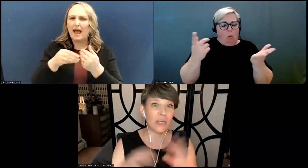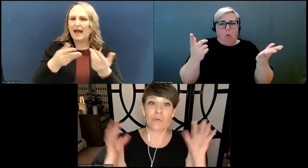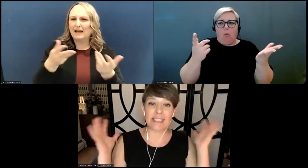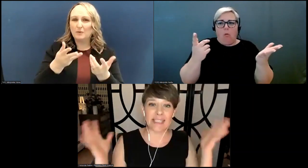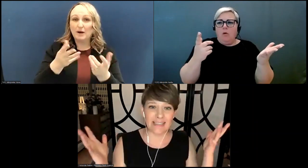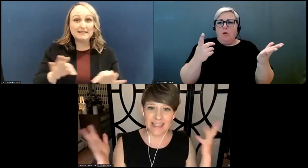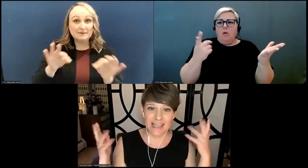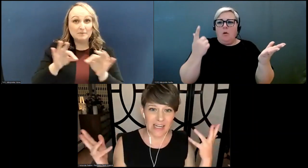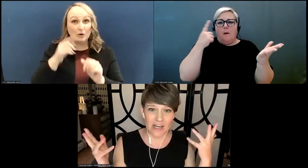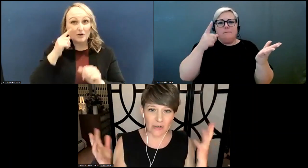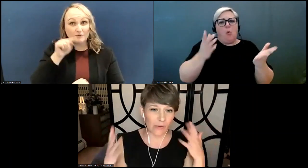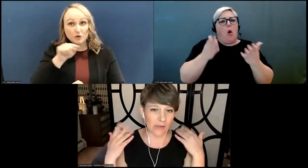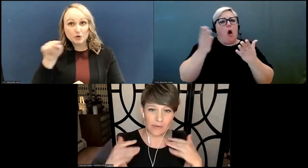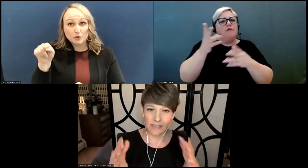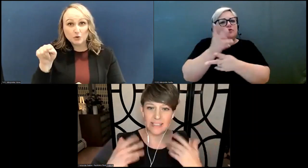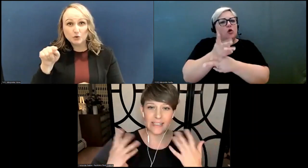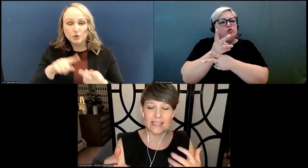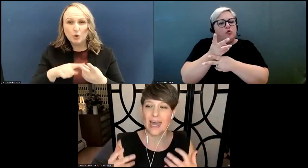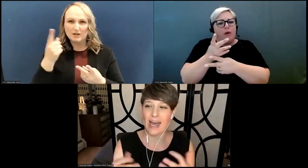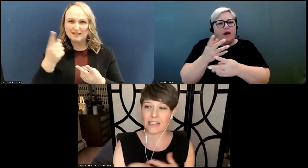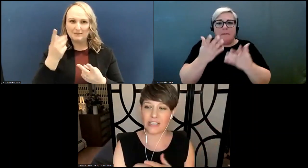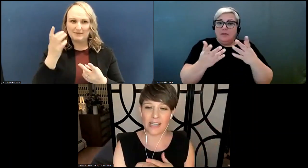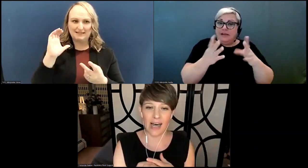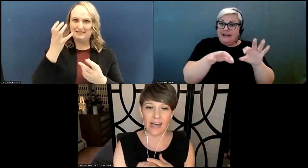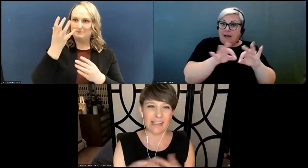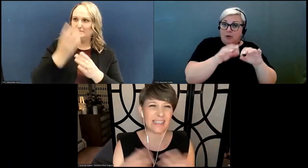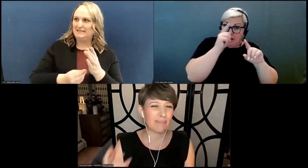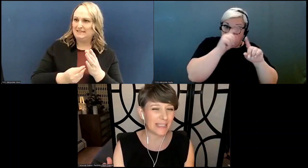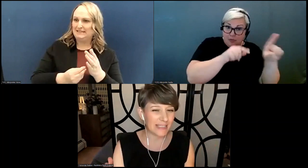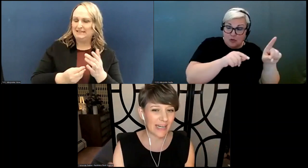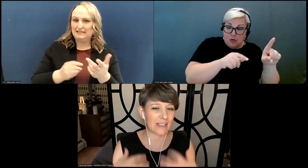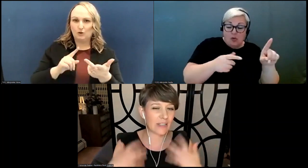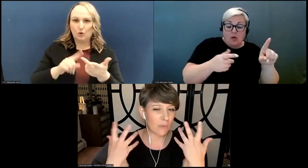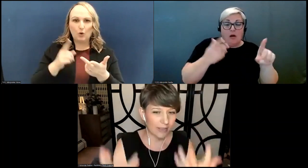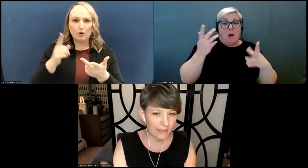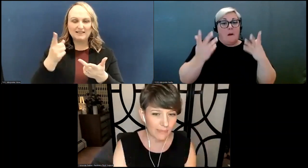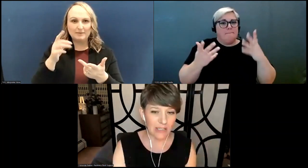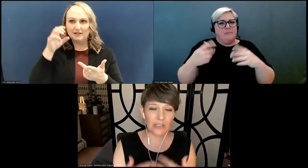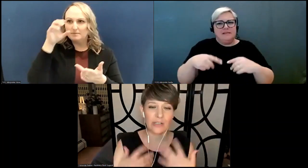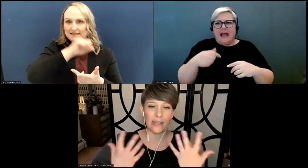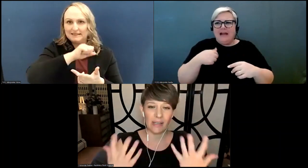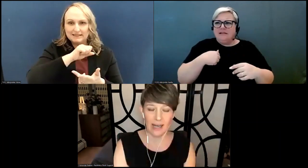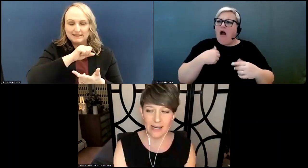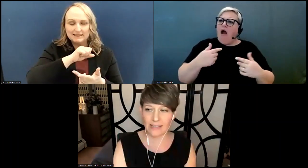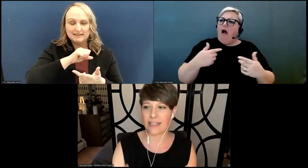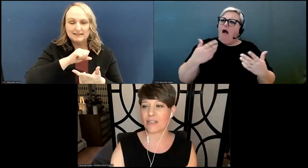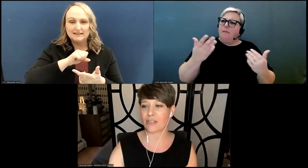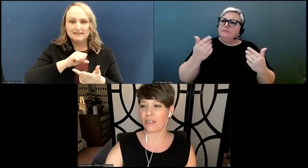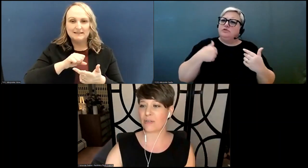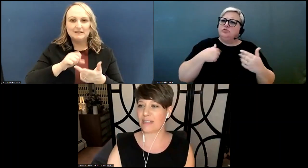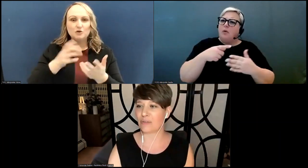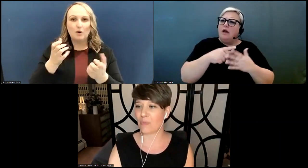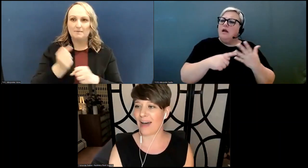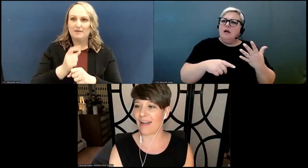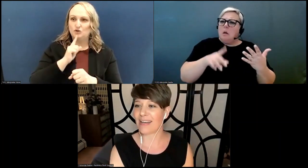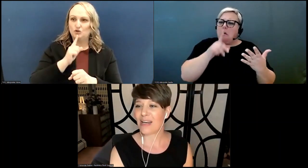something that you didn't hear or didn't catch that is missing, and you want to make sure that that gets introduced as well.